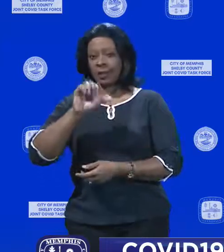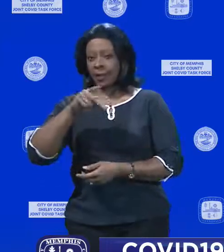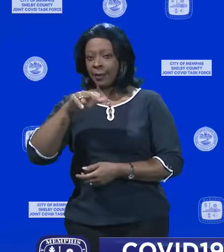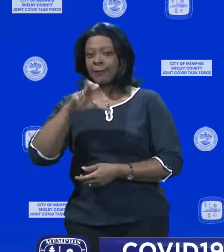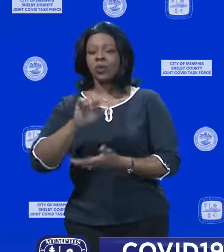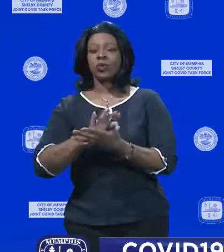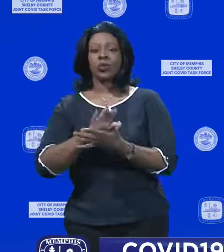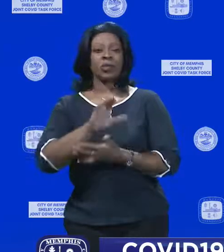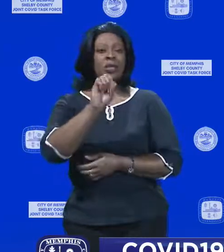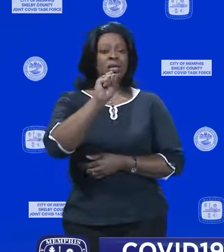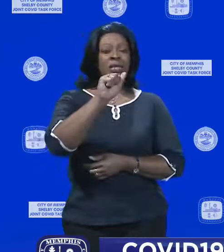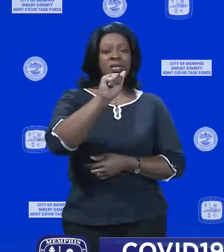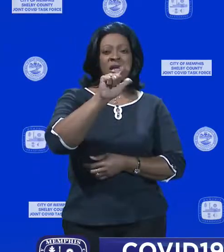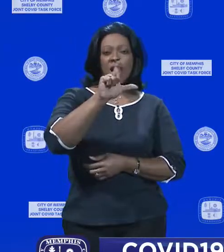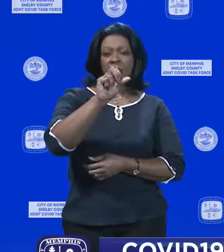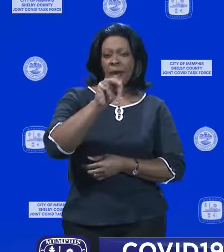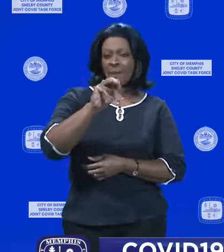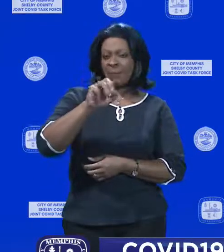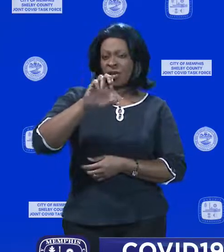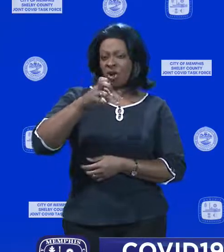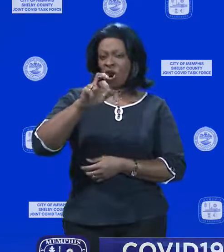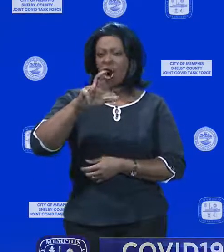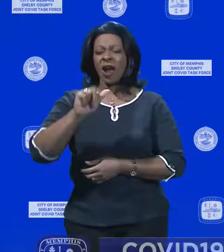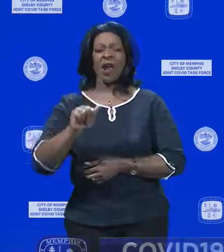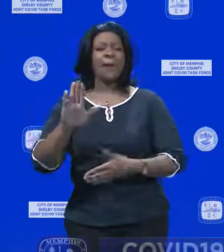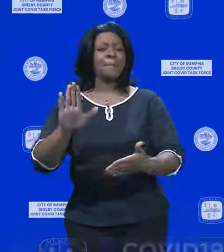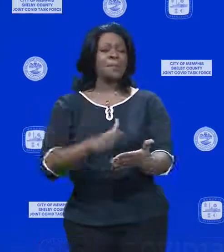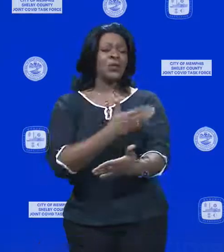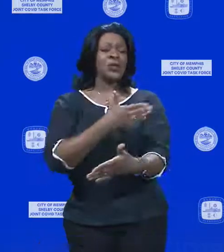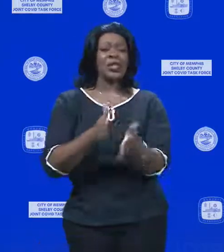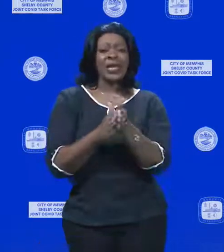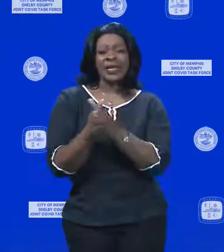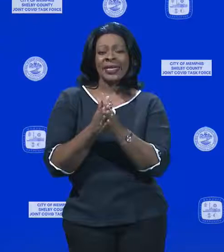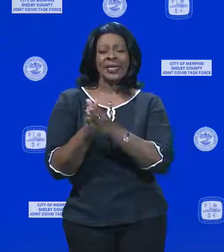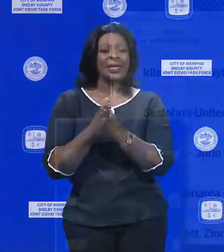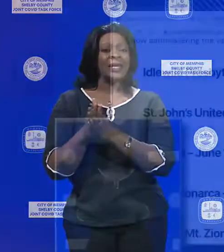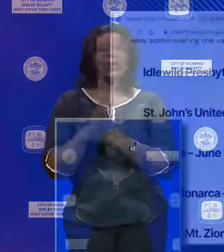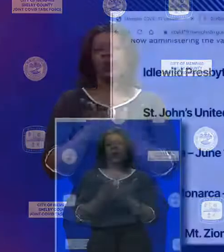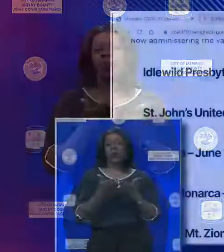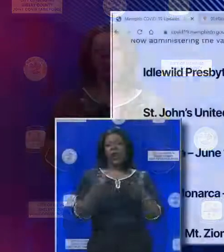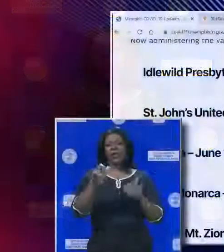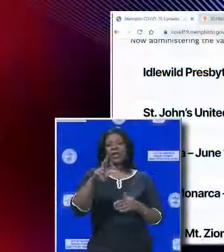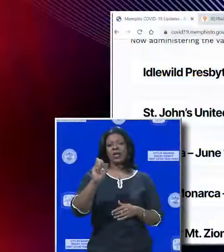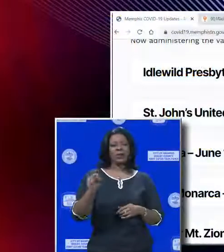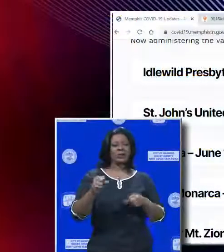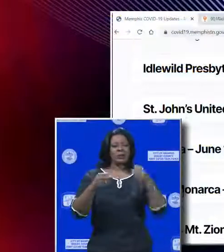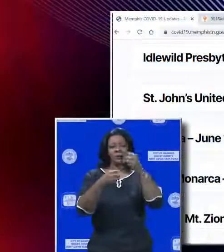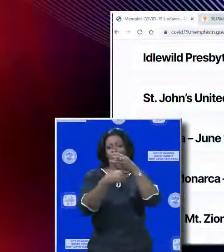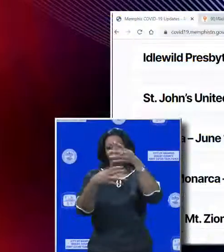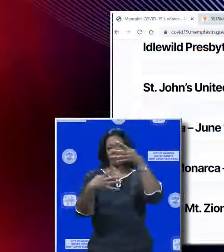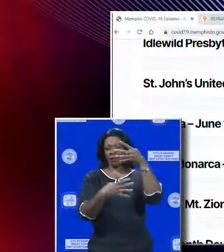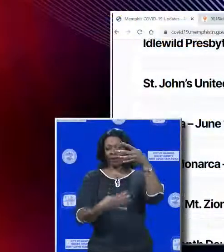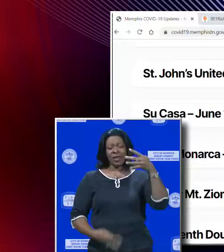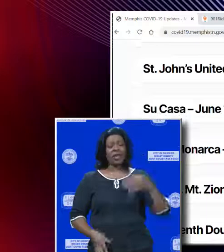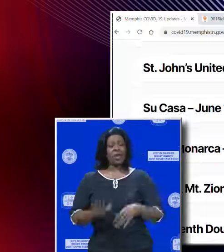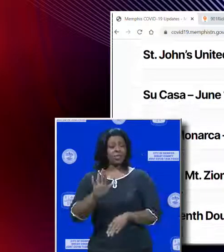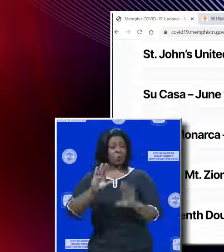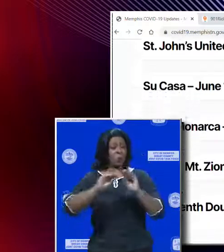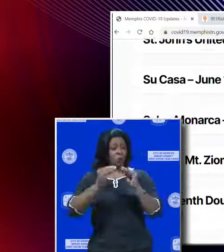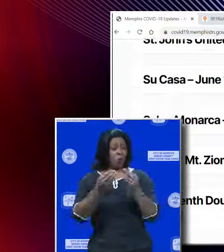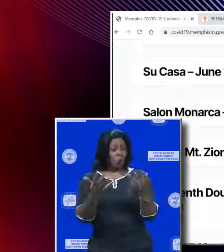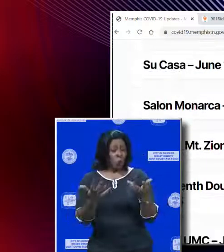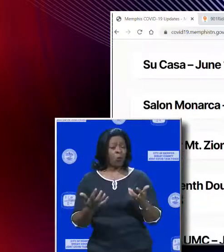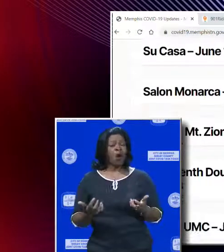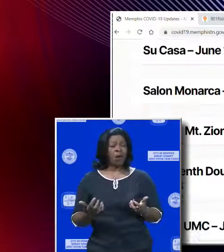Salon Monarca, Memphis Music Initiative, Wiseacre Brewery, and on and on. If your organization would